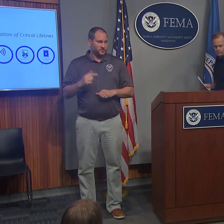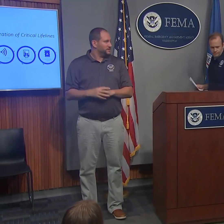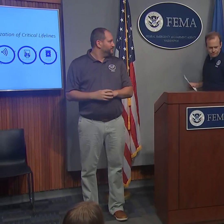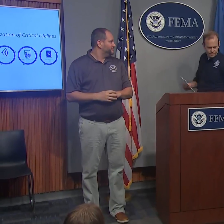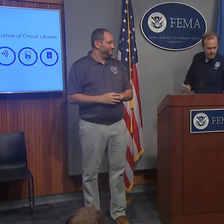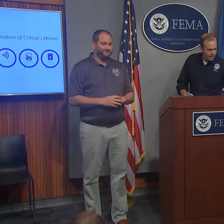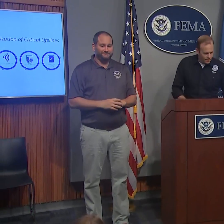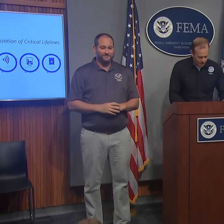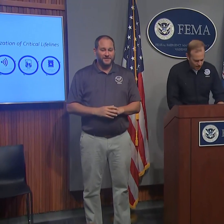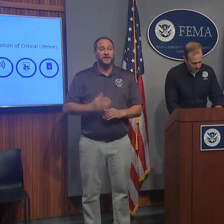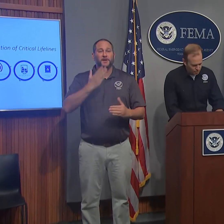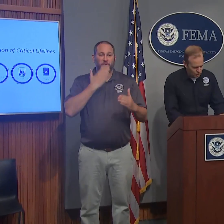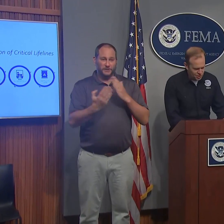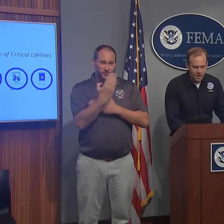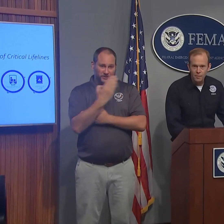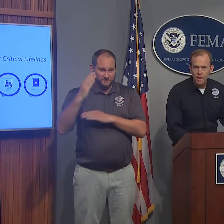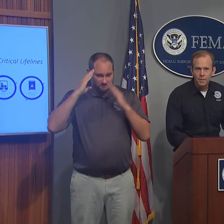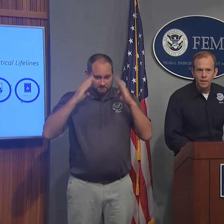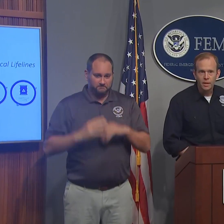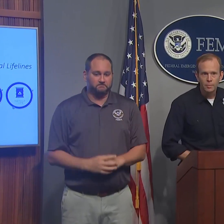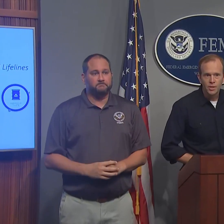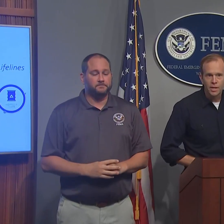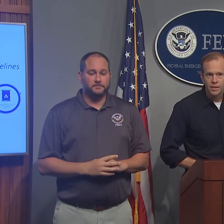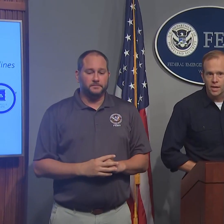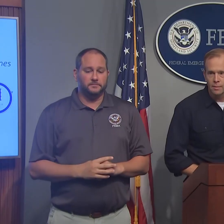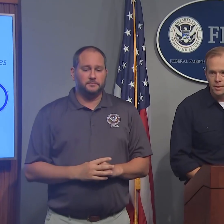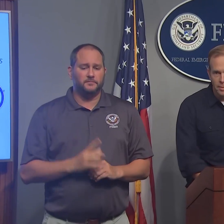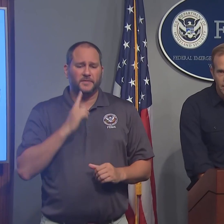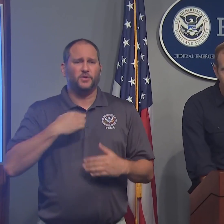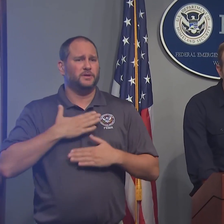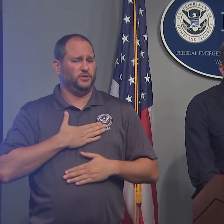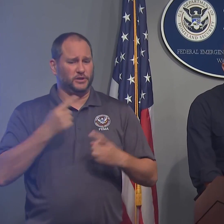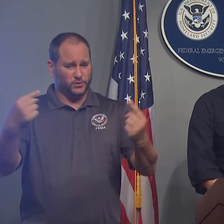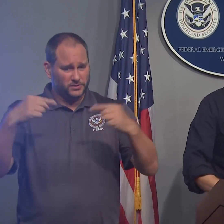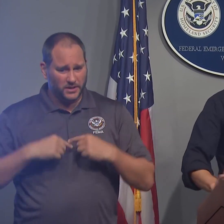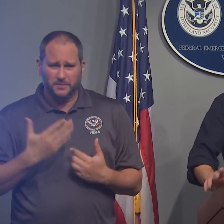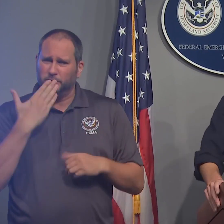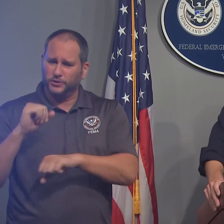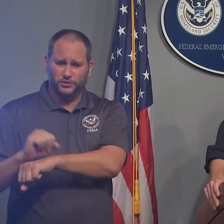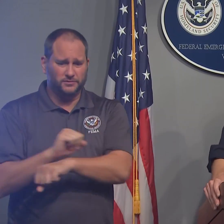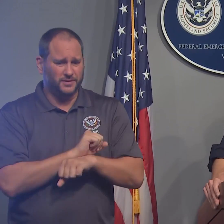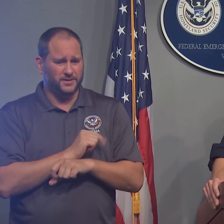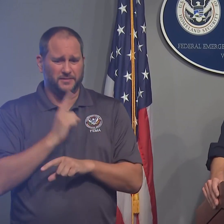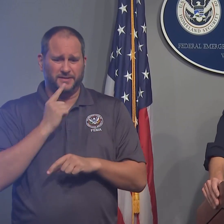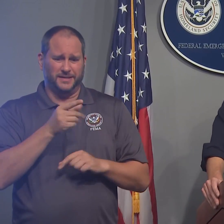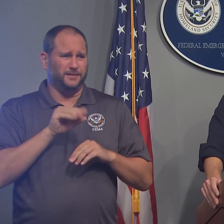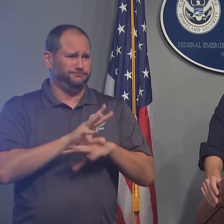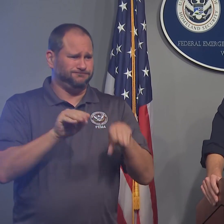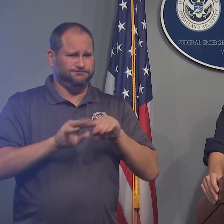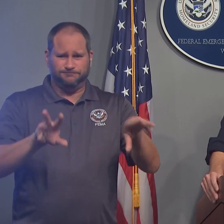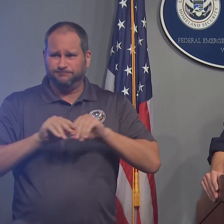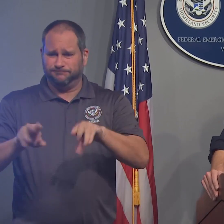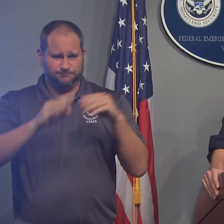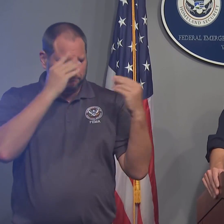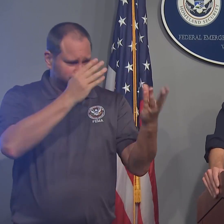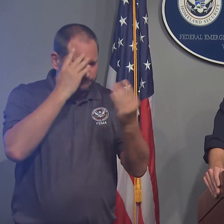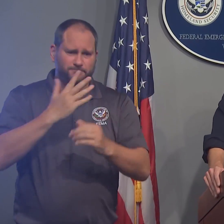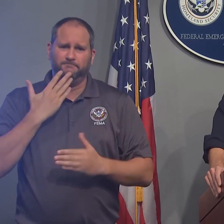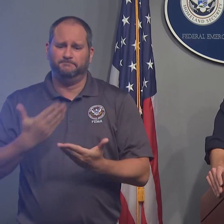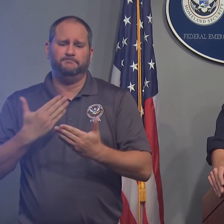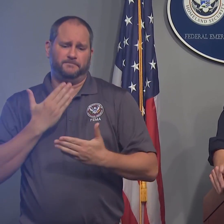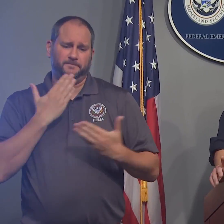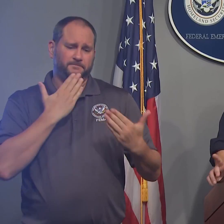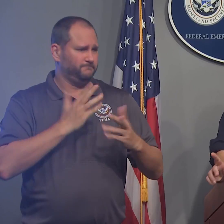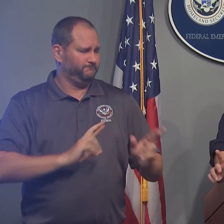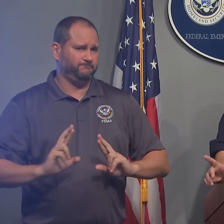Hey, good morning. Appreciate everybody being here. Appreciate the job that the media's been doing to get the preparedness message out to our citizens